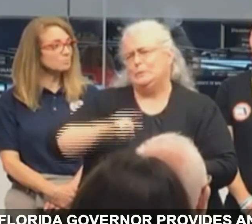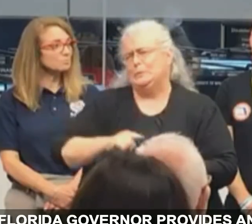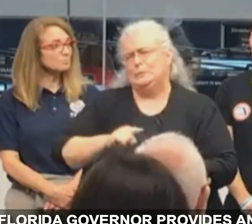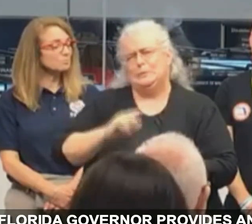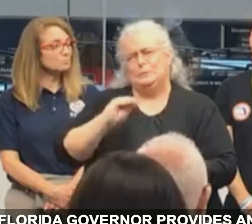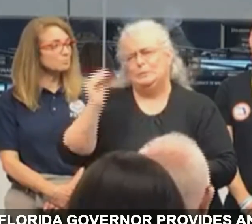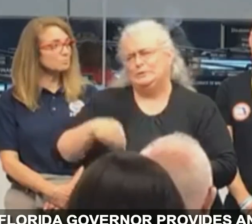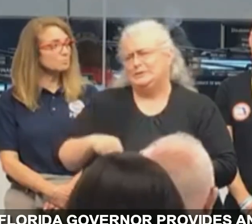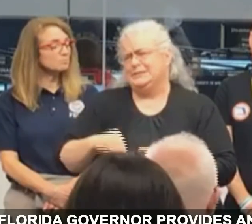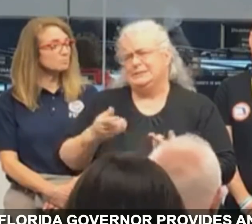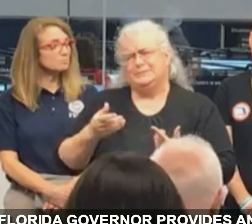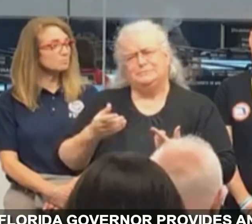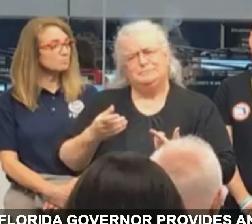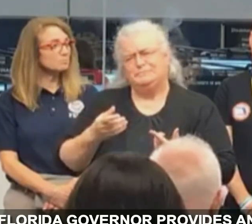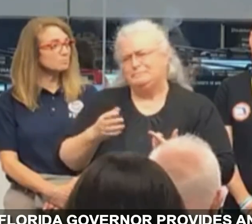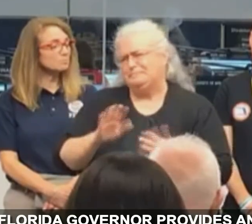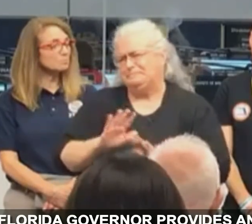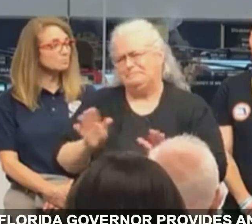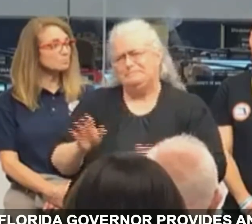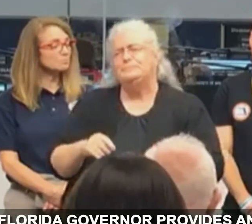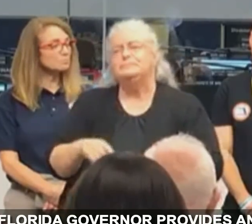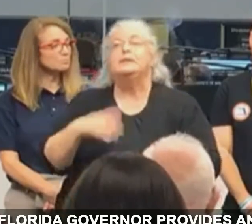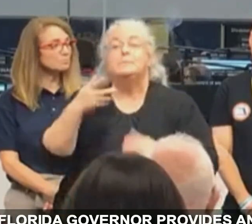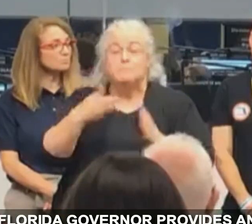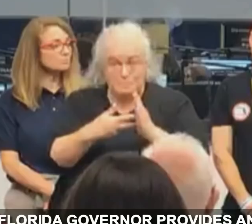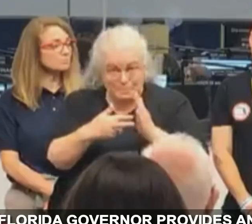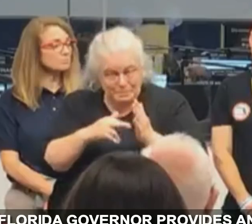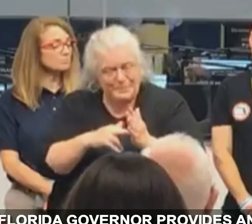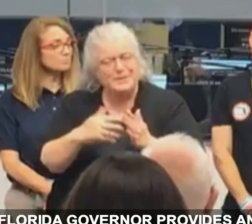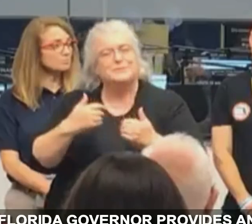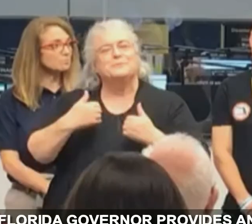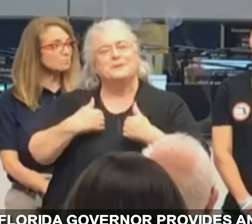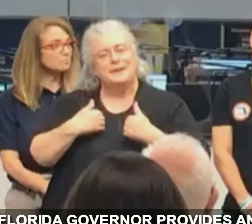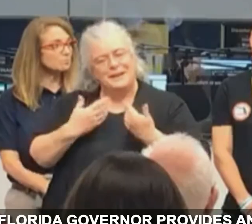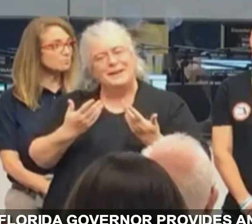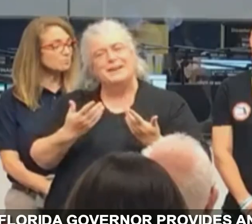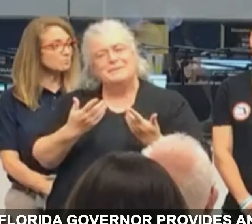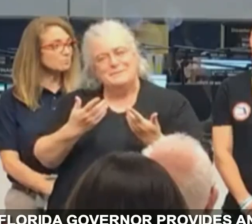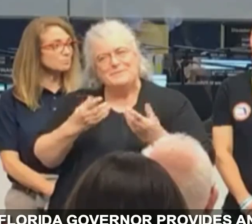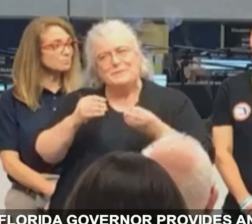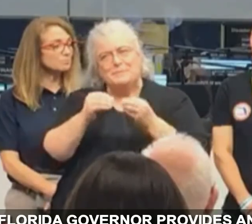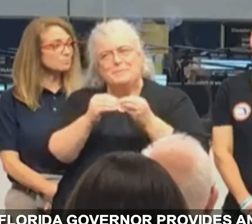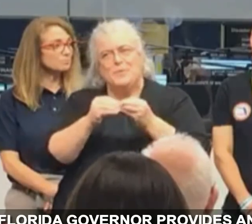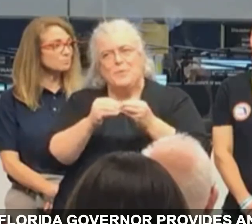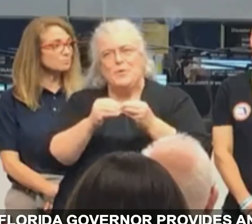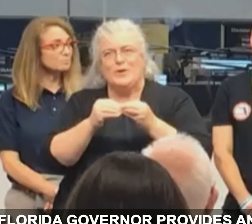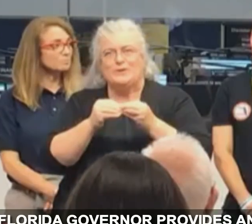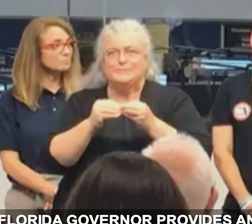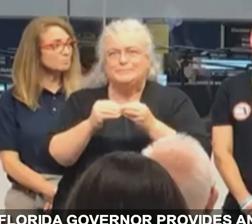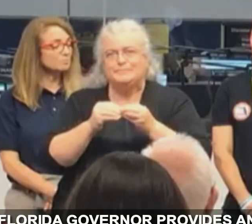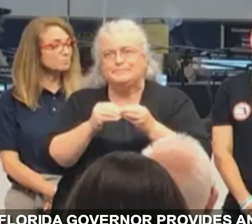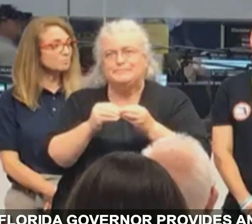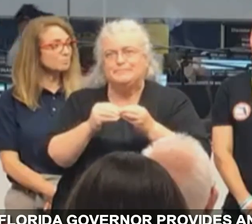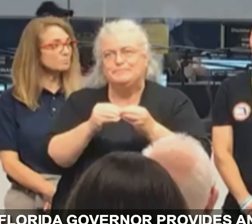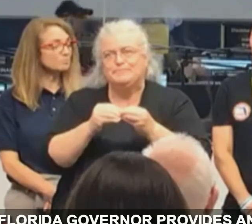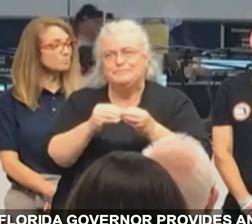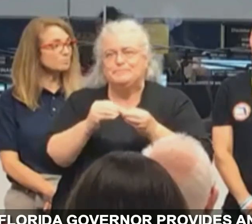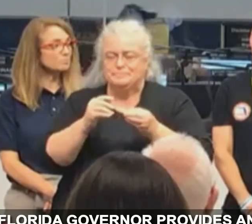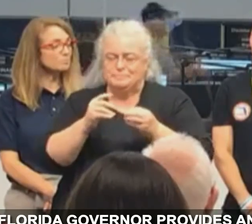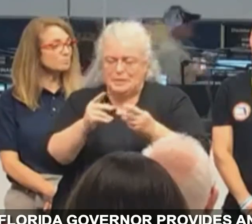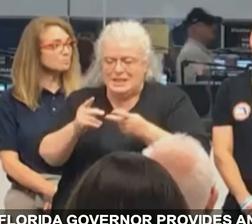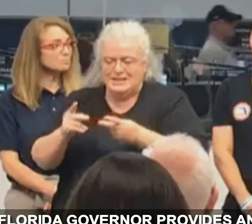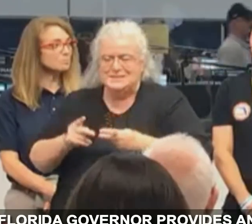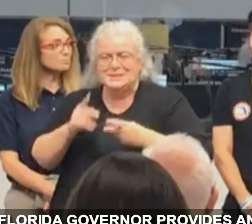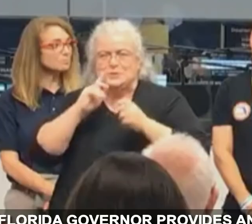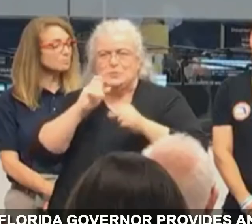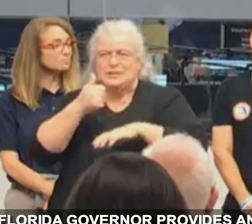so that just makes us, I think, be able to do more, with the resources that we have. And so that's, part